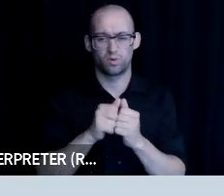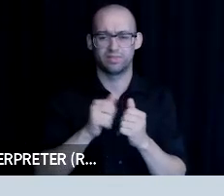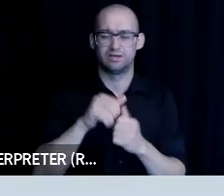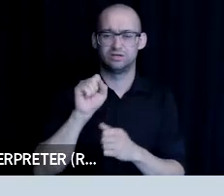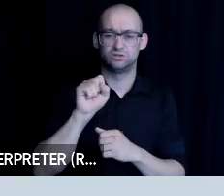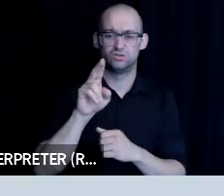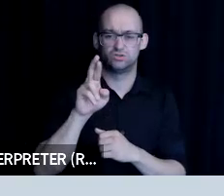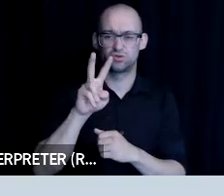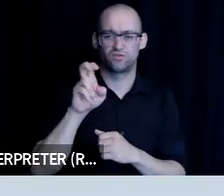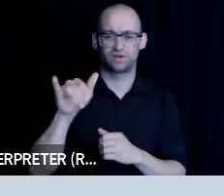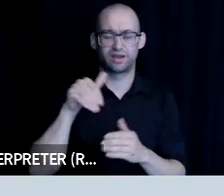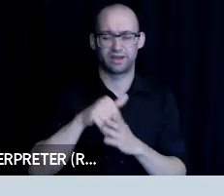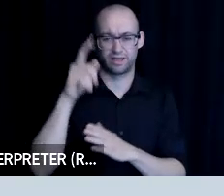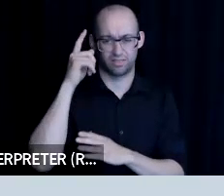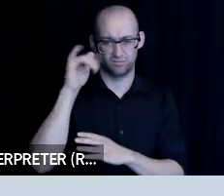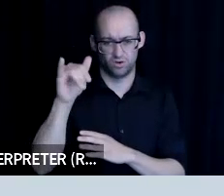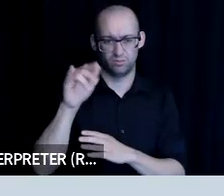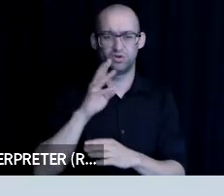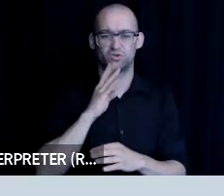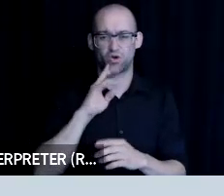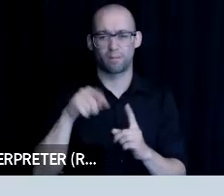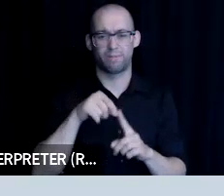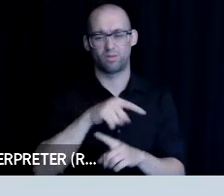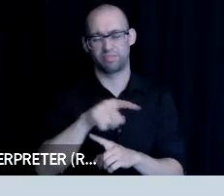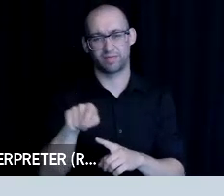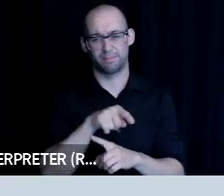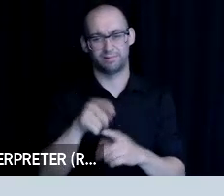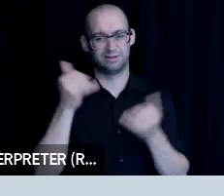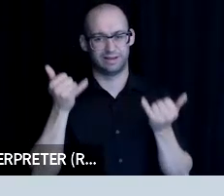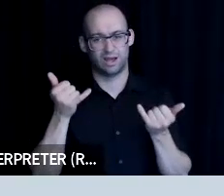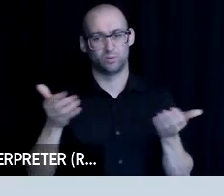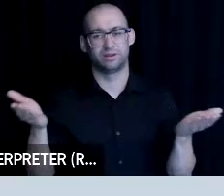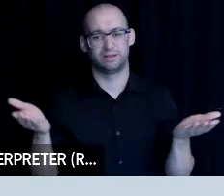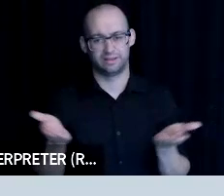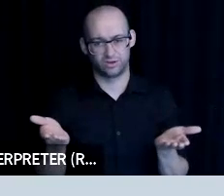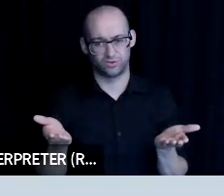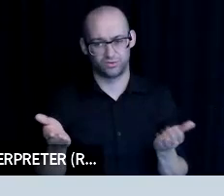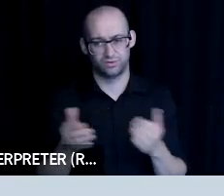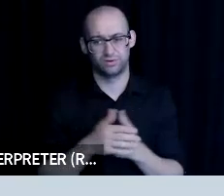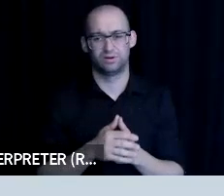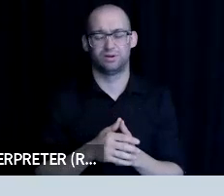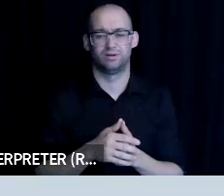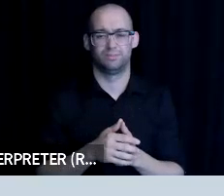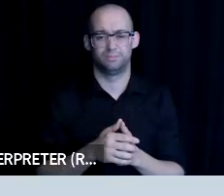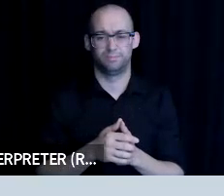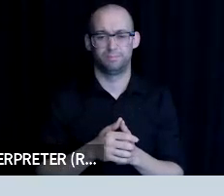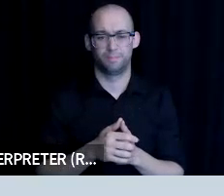in California. We've talked about them for a while and they are now here. So BEP, turning this